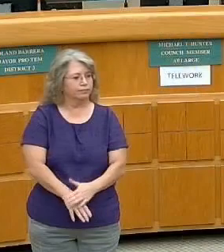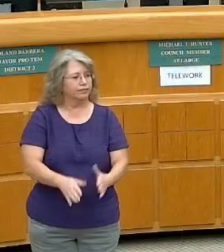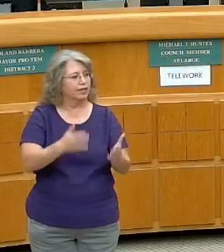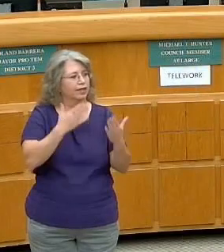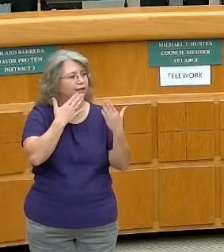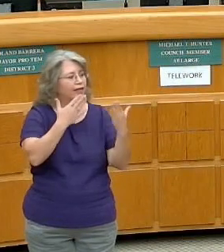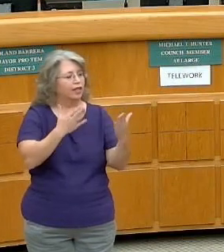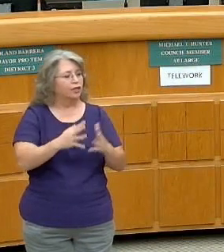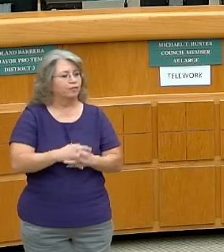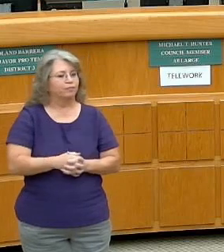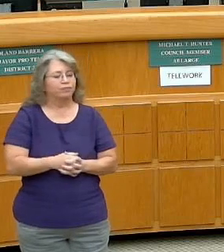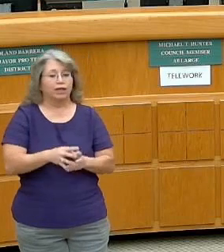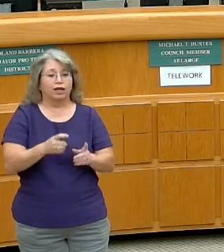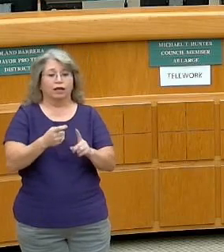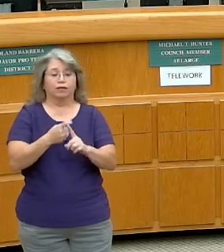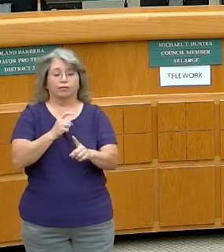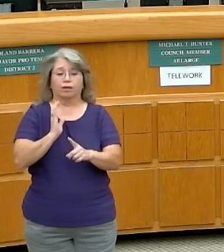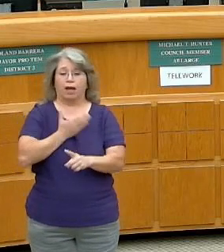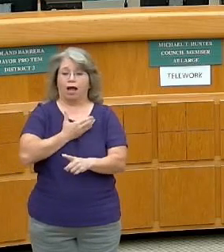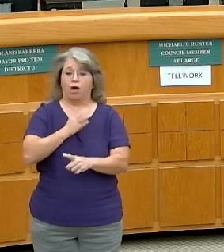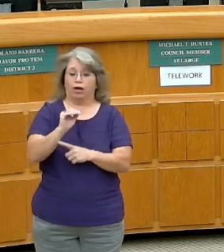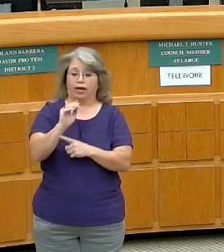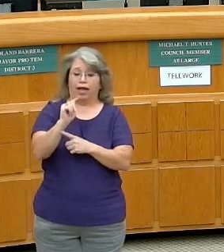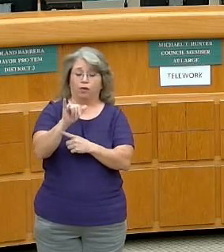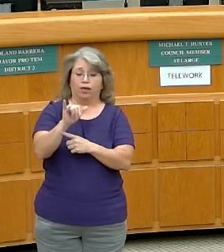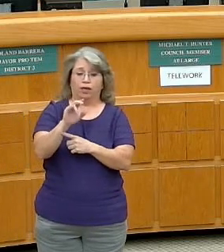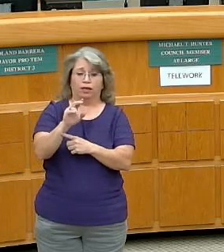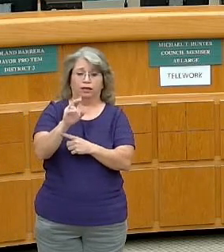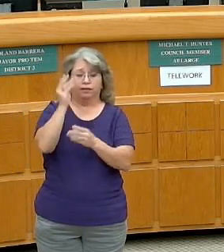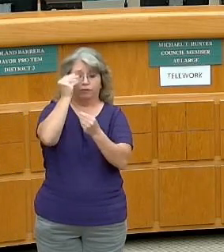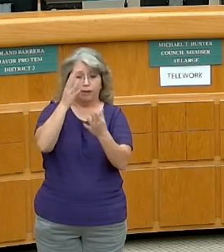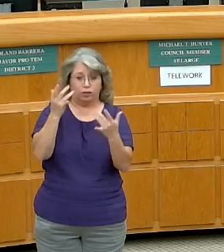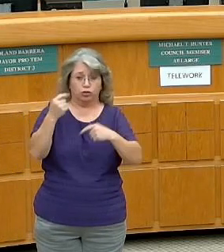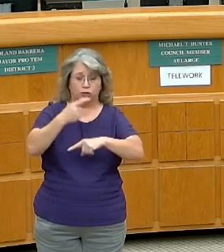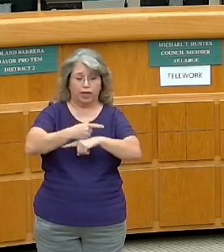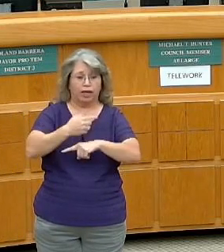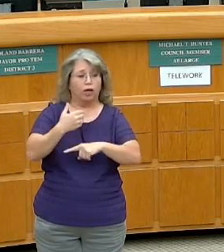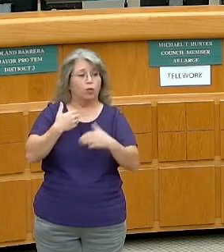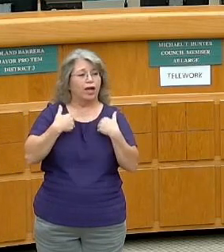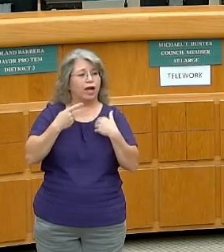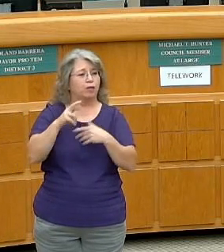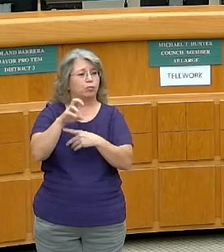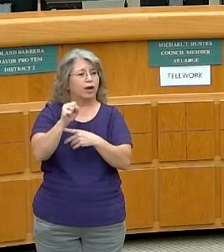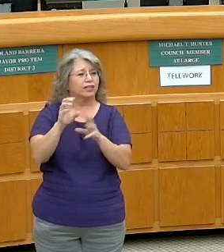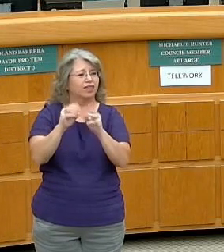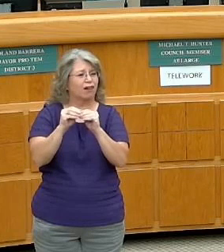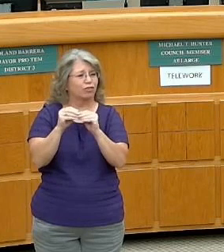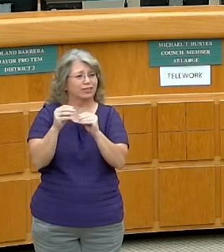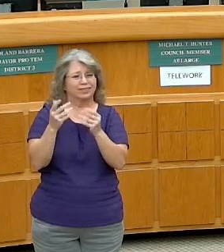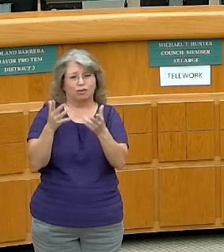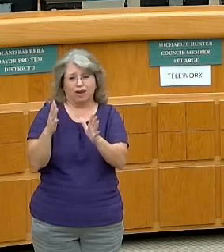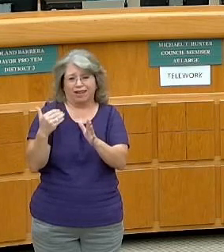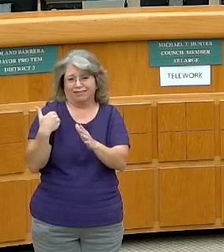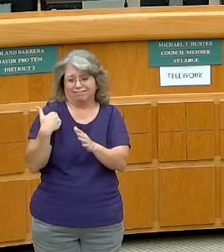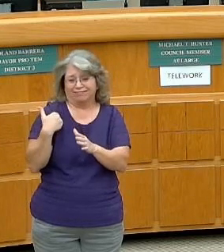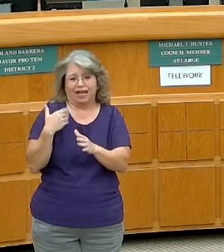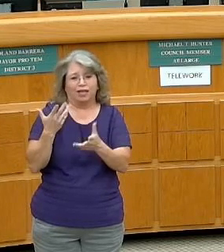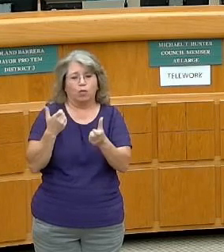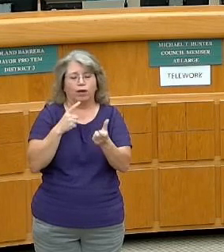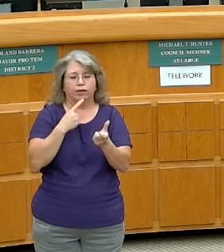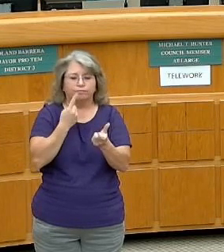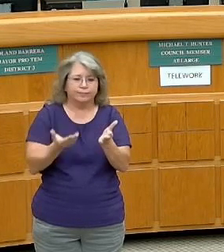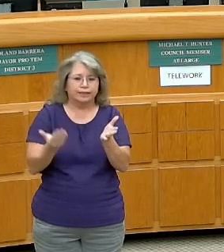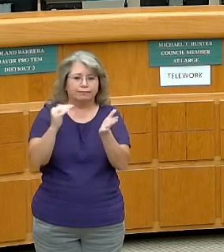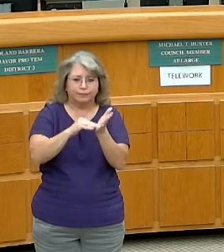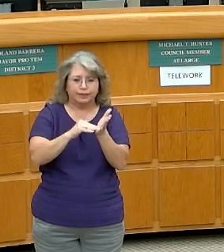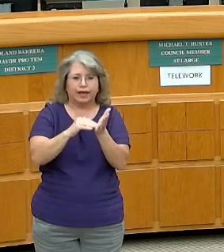Thank you. From the county's update today, we had a press conference earlier, so I don't want to really repeat everything that we talked about, but